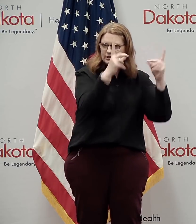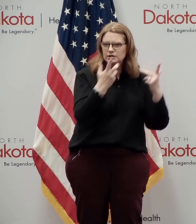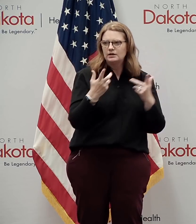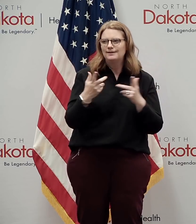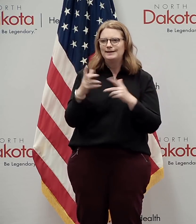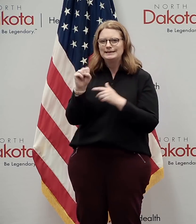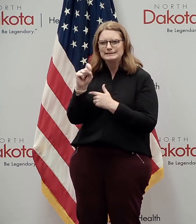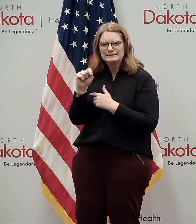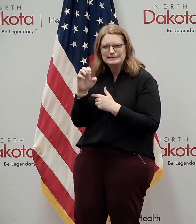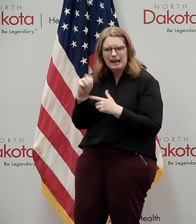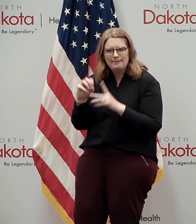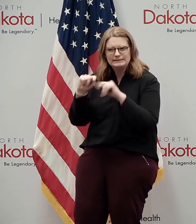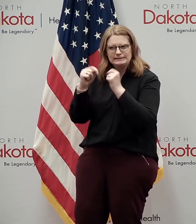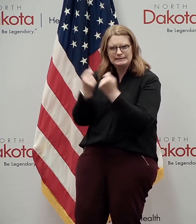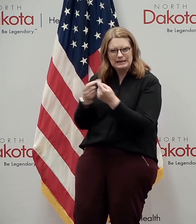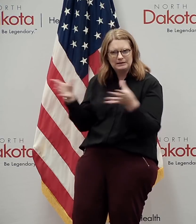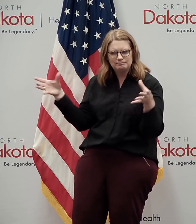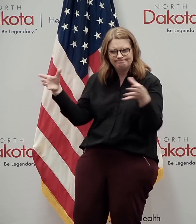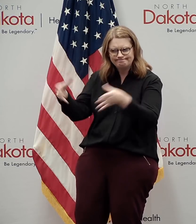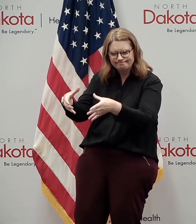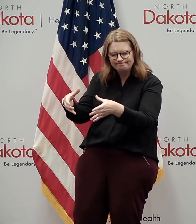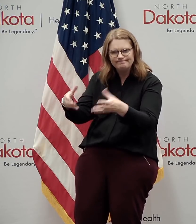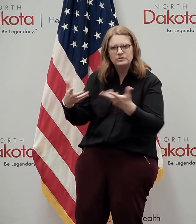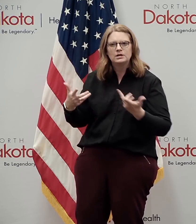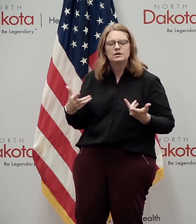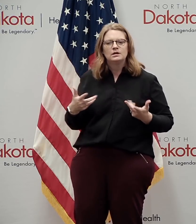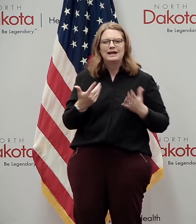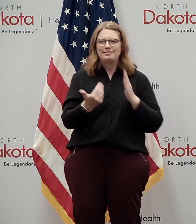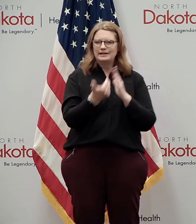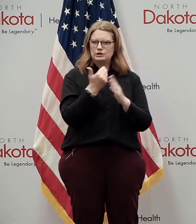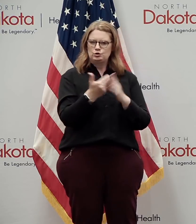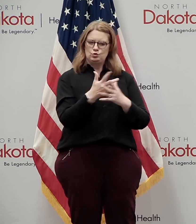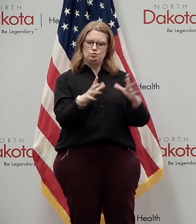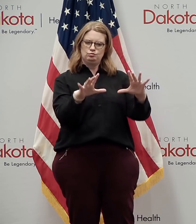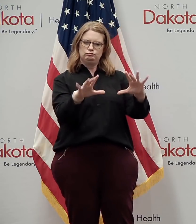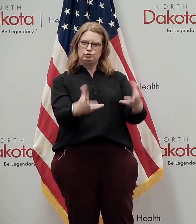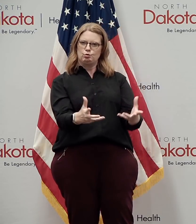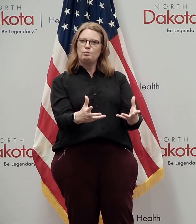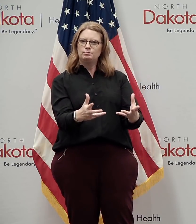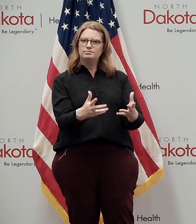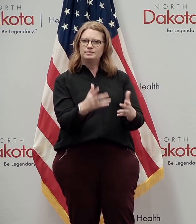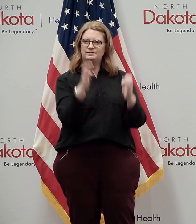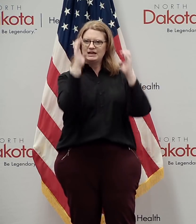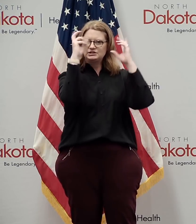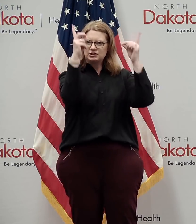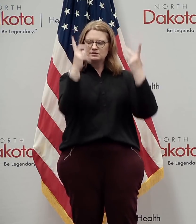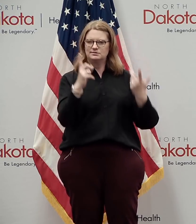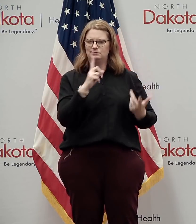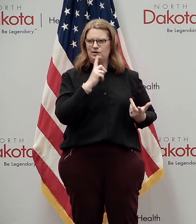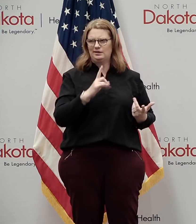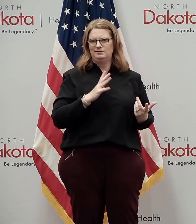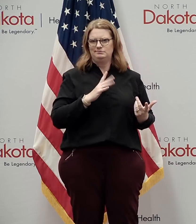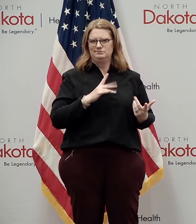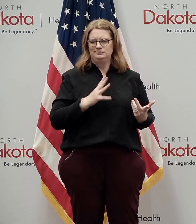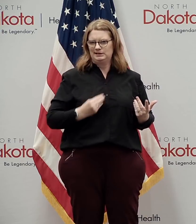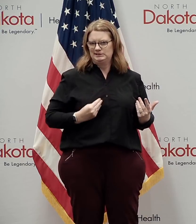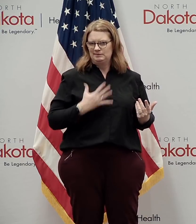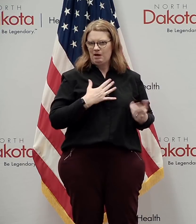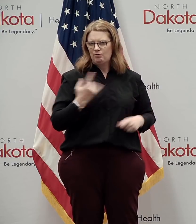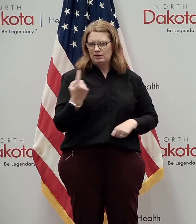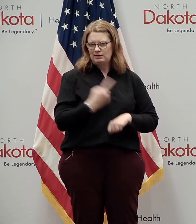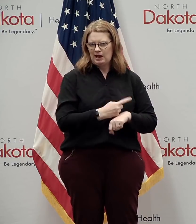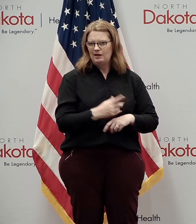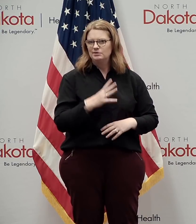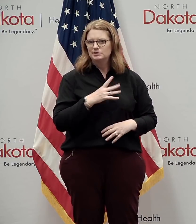sport, and how we think about the new generation of education that can occur. It was truly an inspiring day,